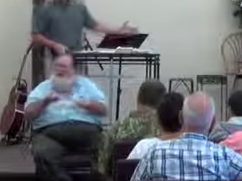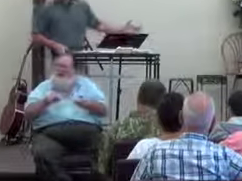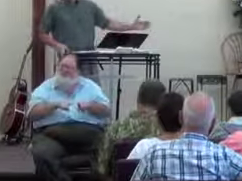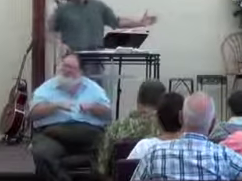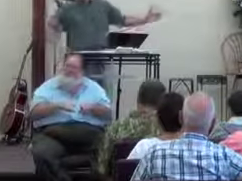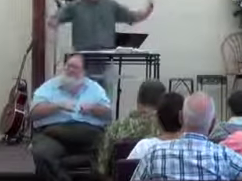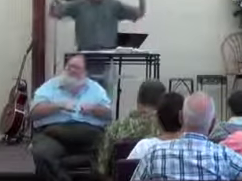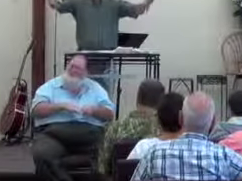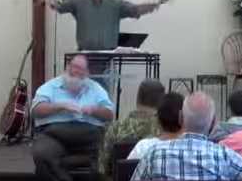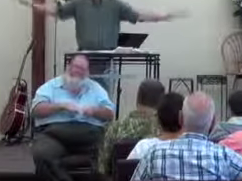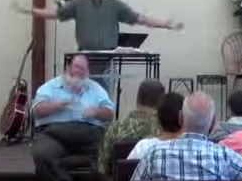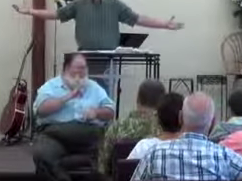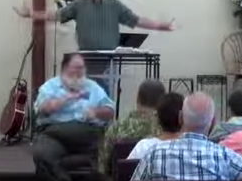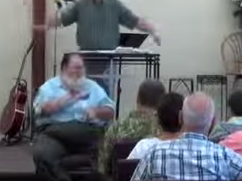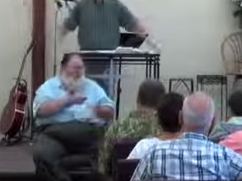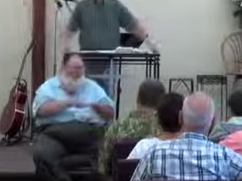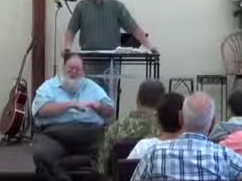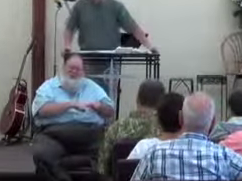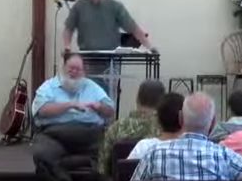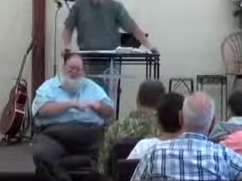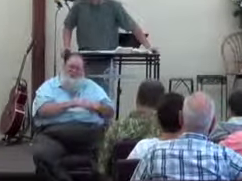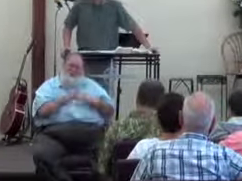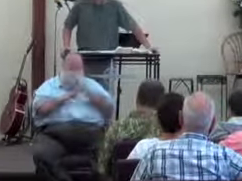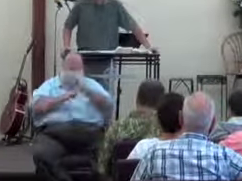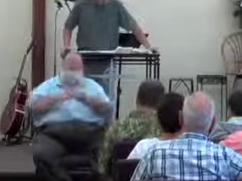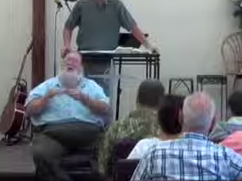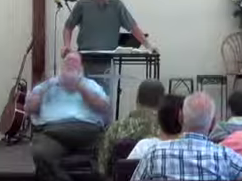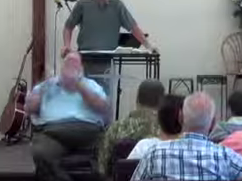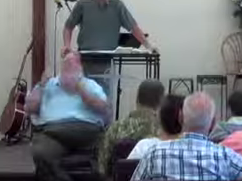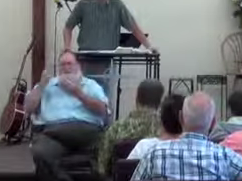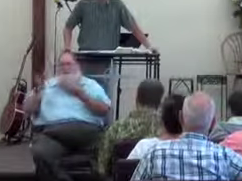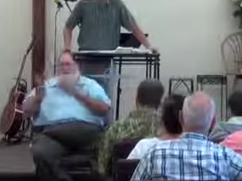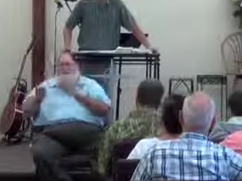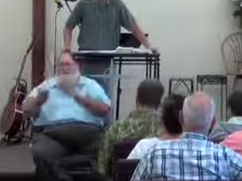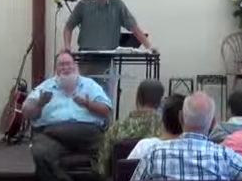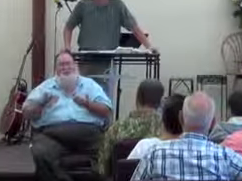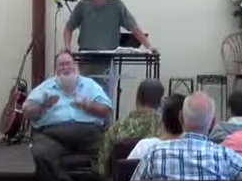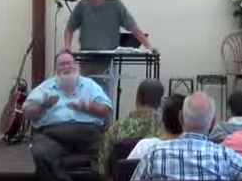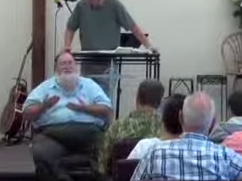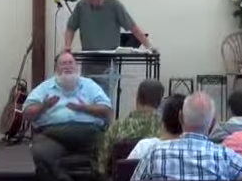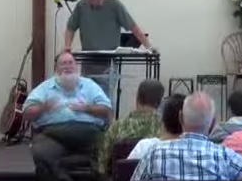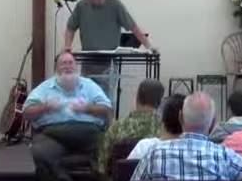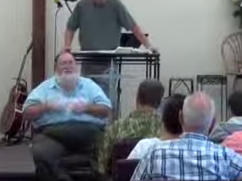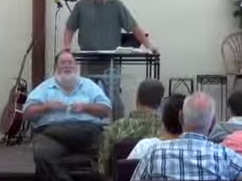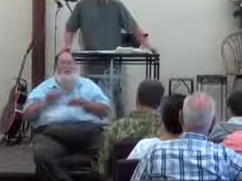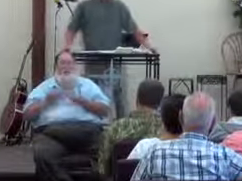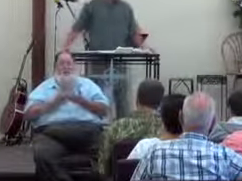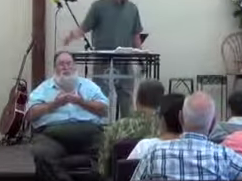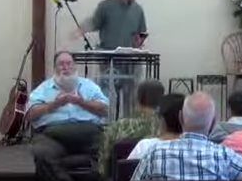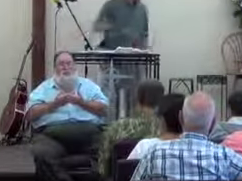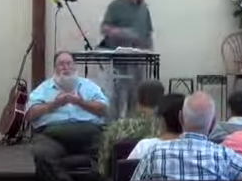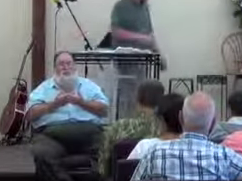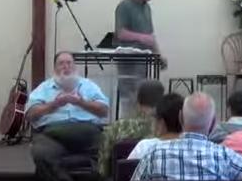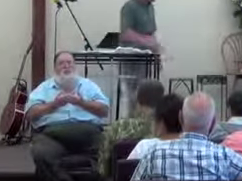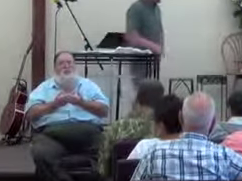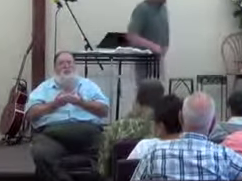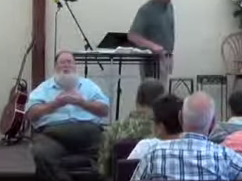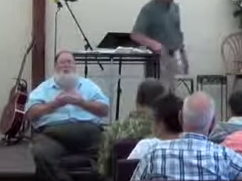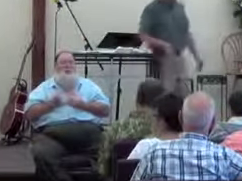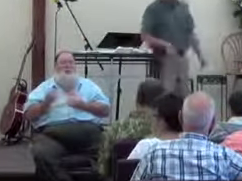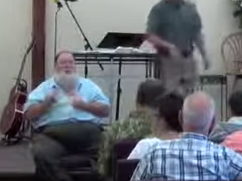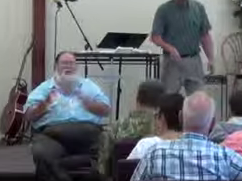you for all of this. Because the good outweighs the bad 100 times. When Pastor Mike always asks